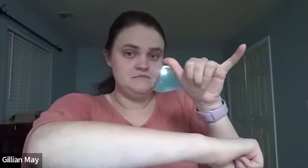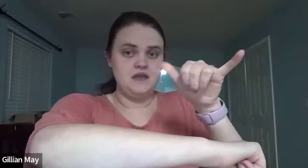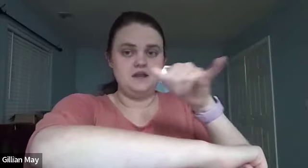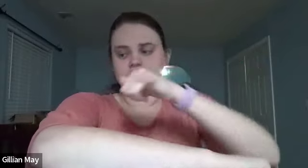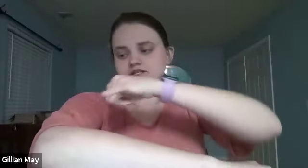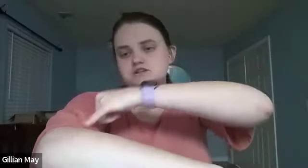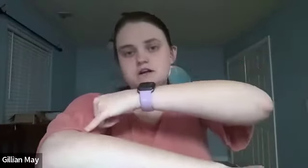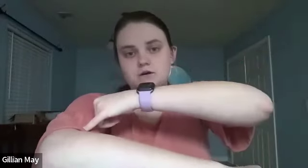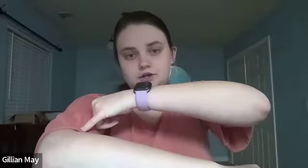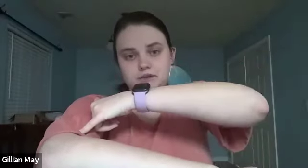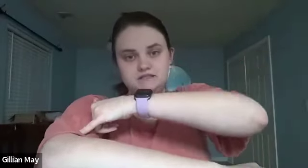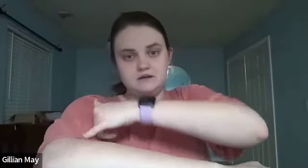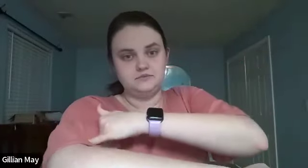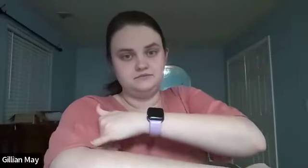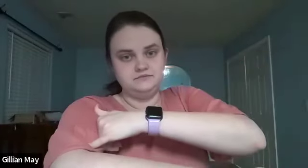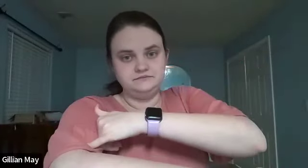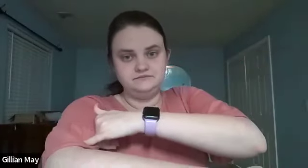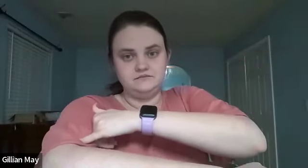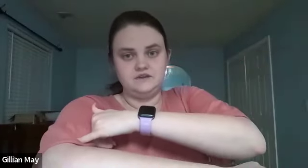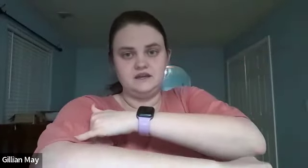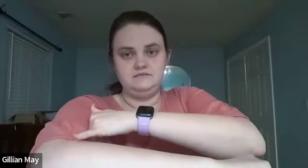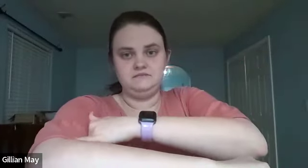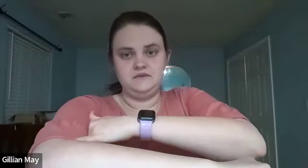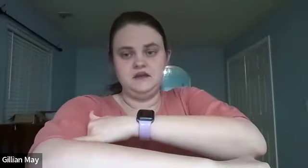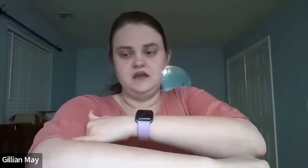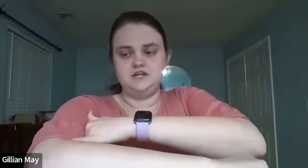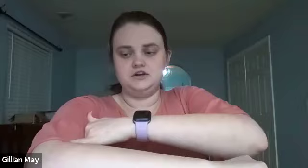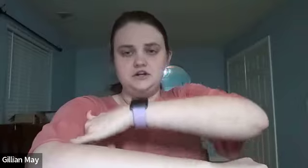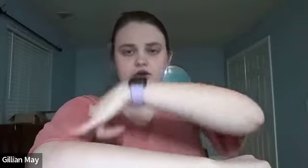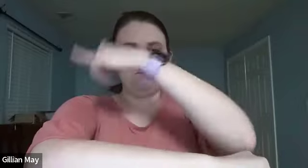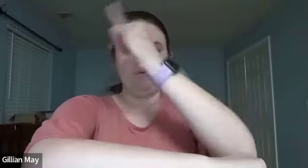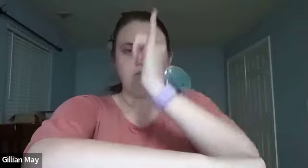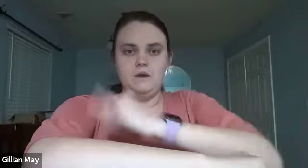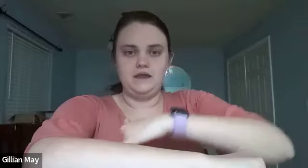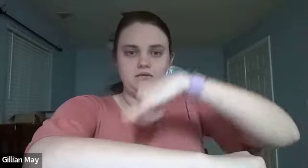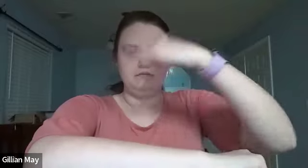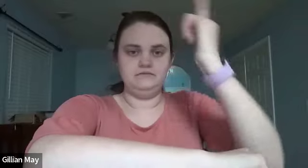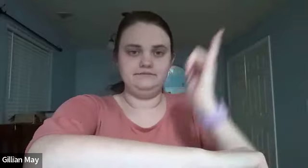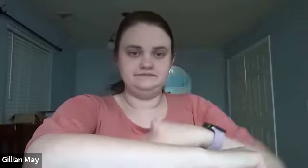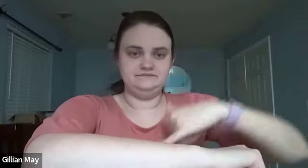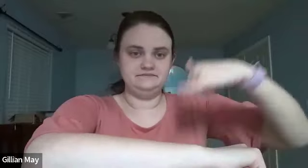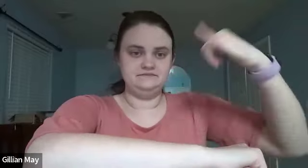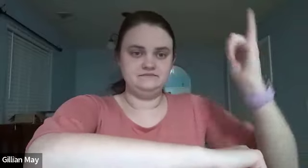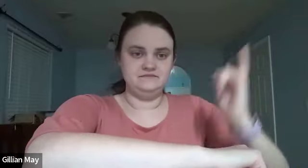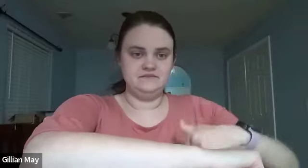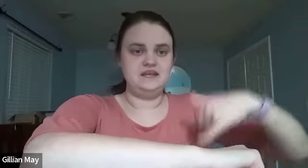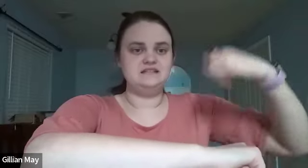and you're gonna start it on your bicep. Okay, and you're gonna go whale, and it's